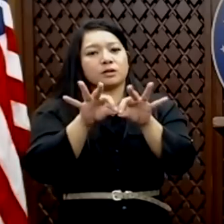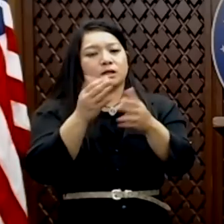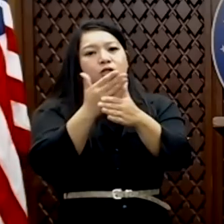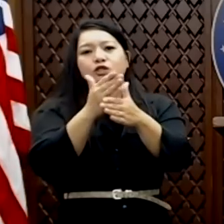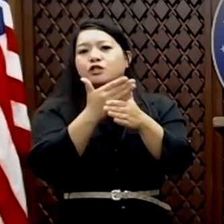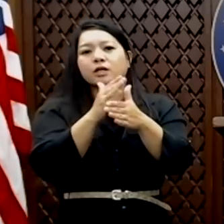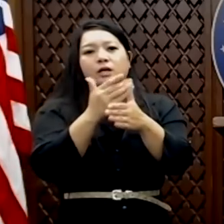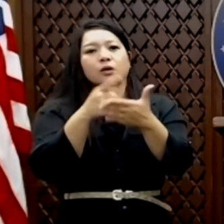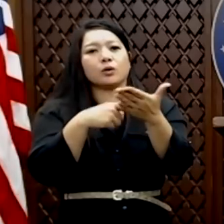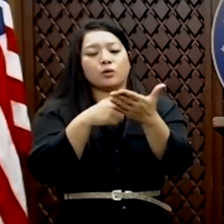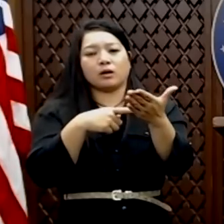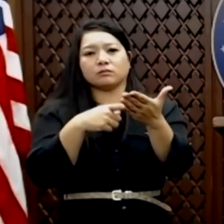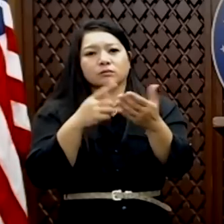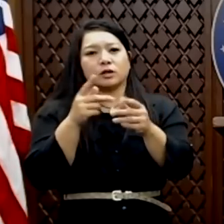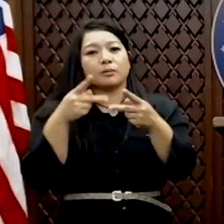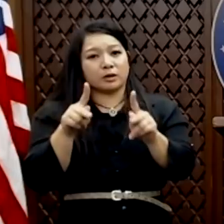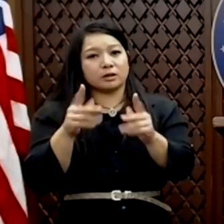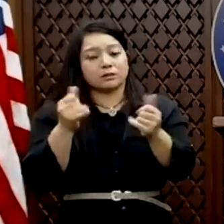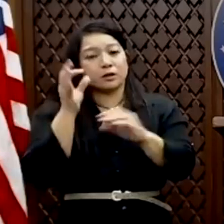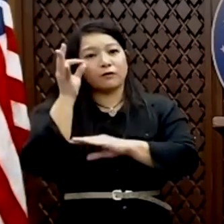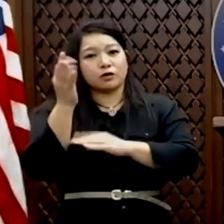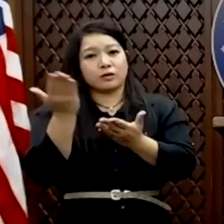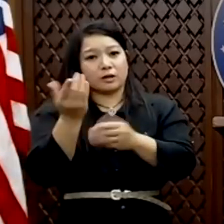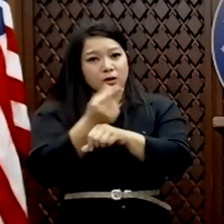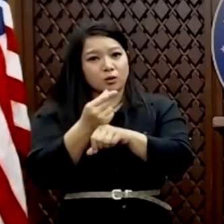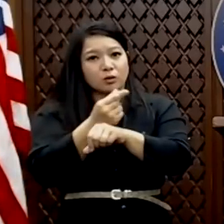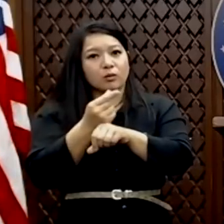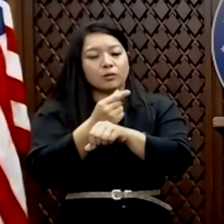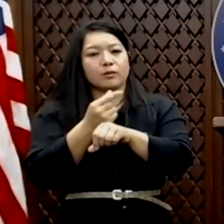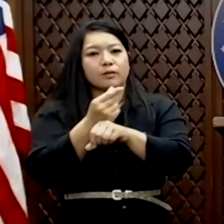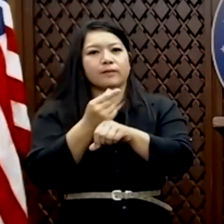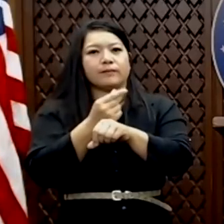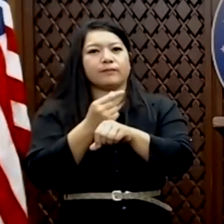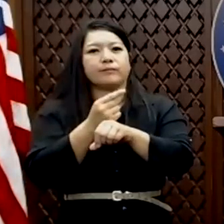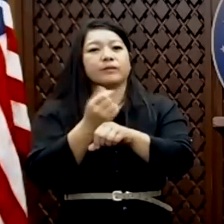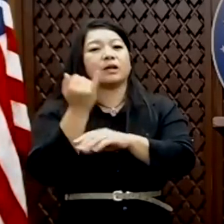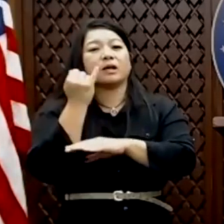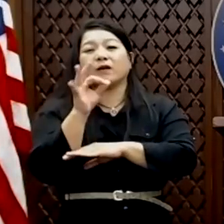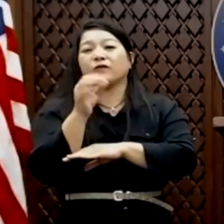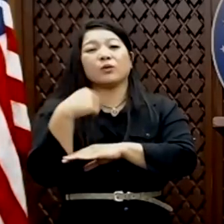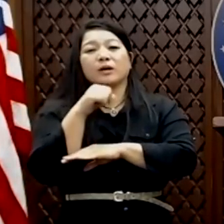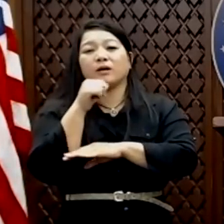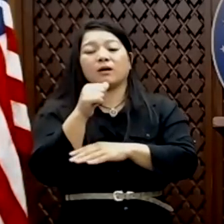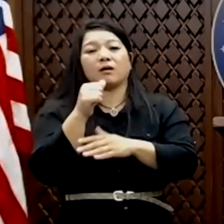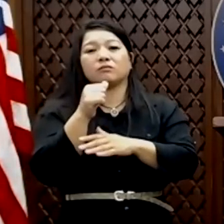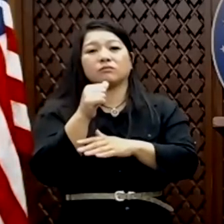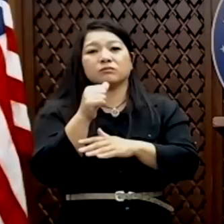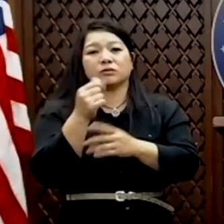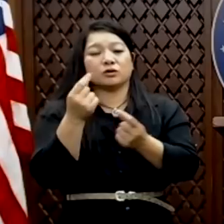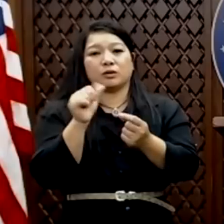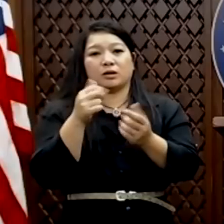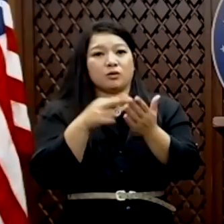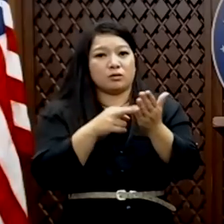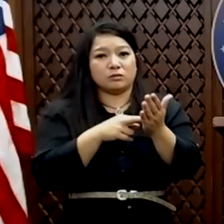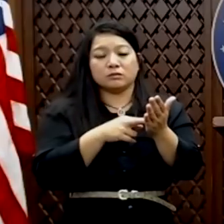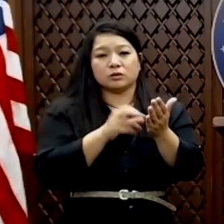what the trajectory and the predictions are in if we didn't do measures, if we did